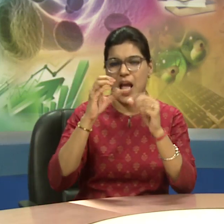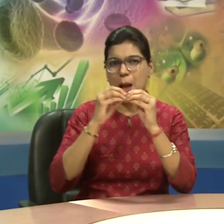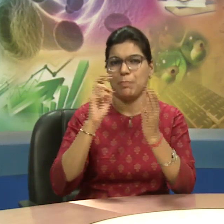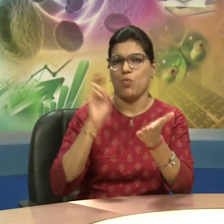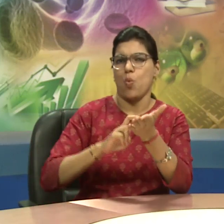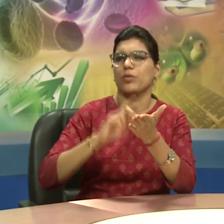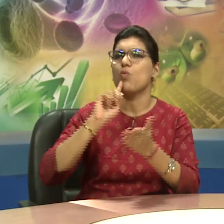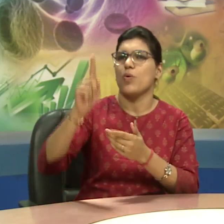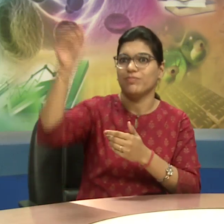facilities